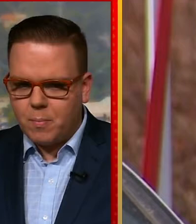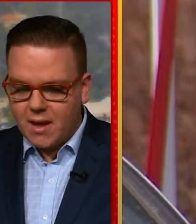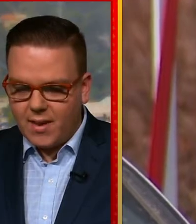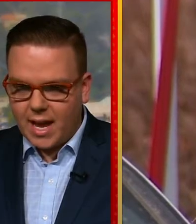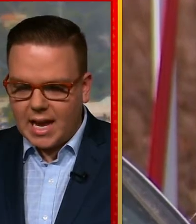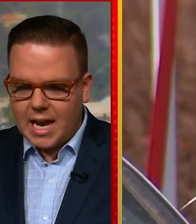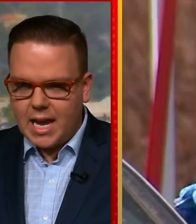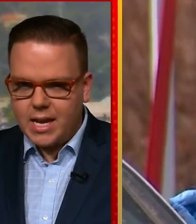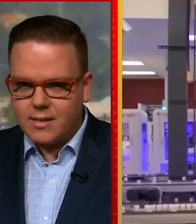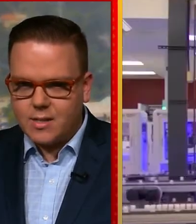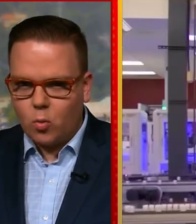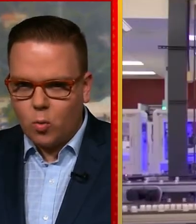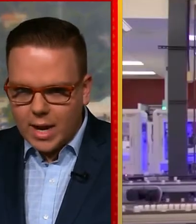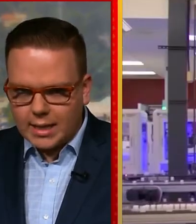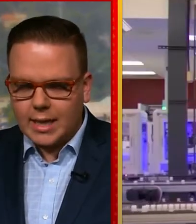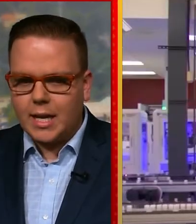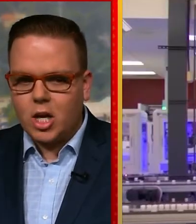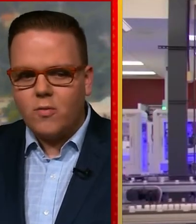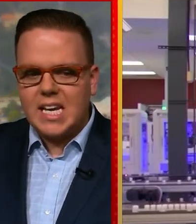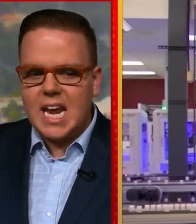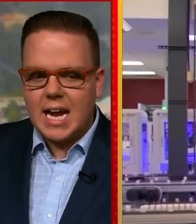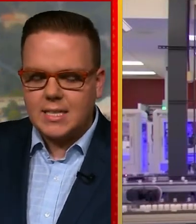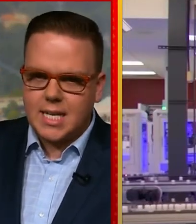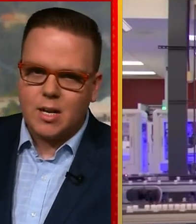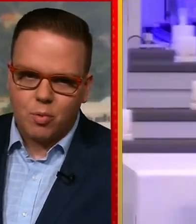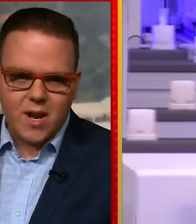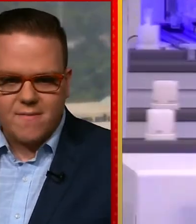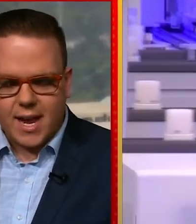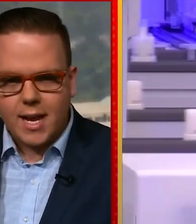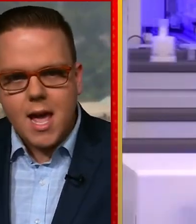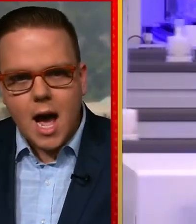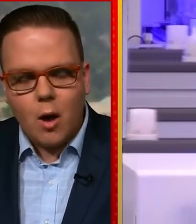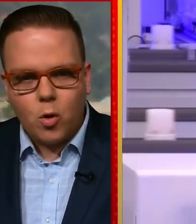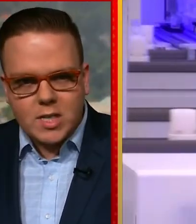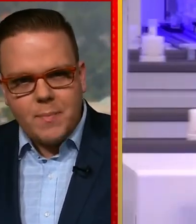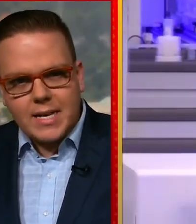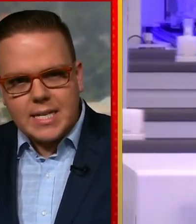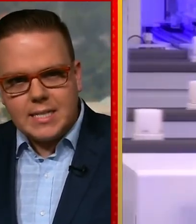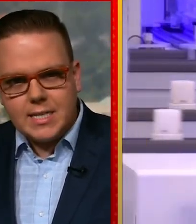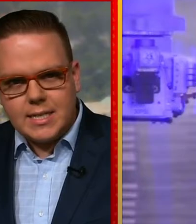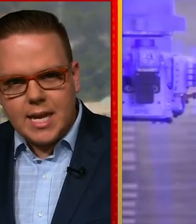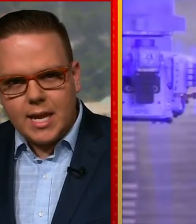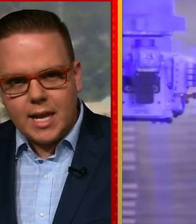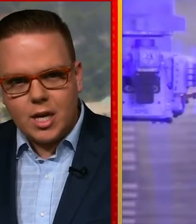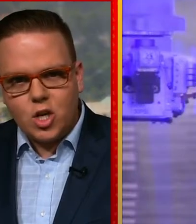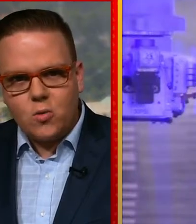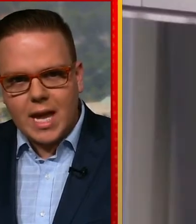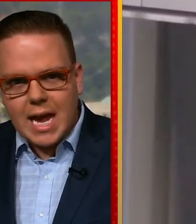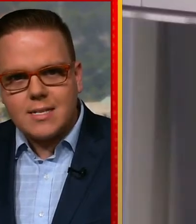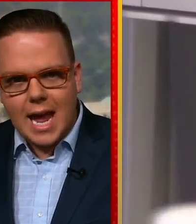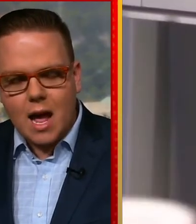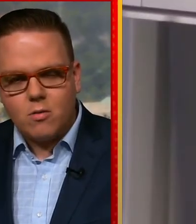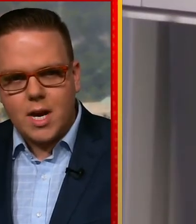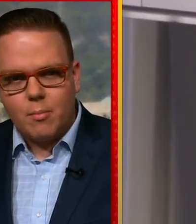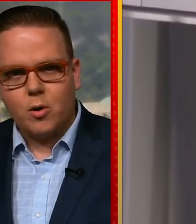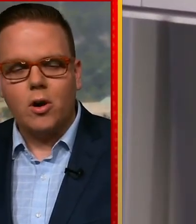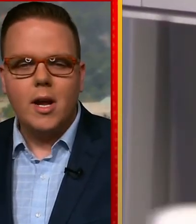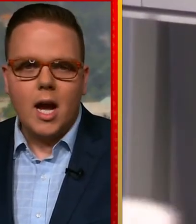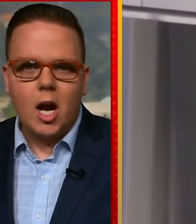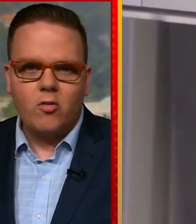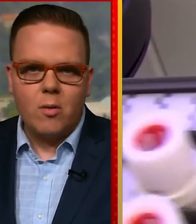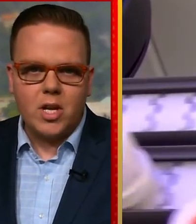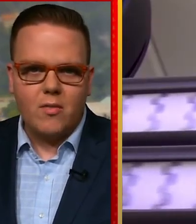be giving his weekly COVID-19 briefing. We're expecting to get a new case count